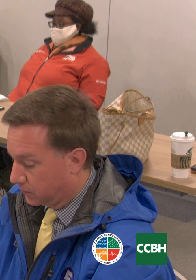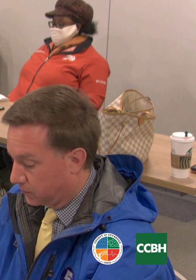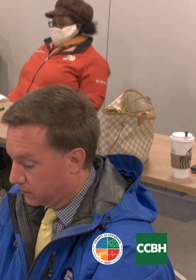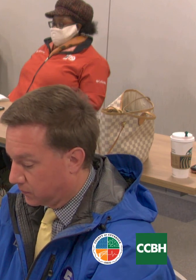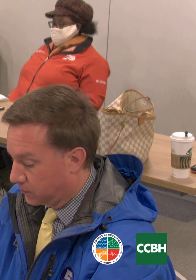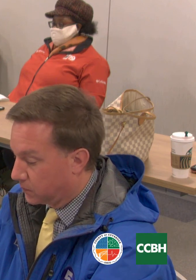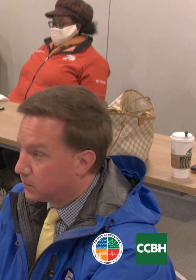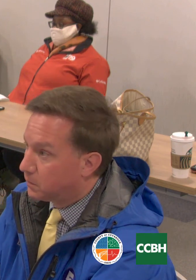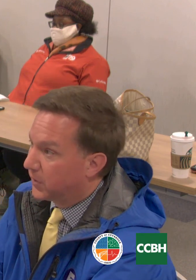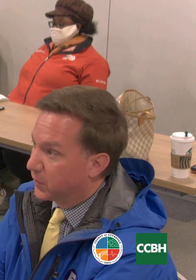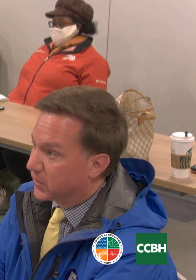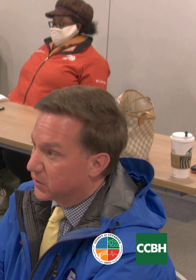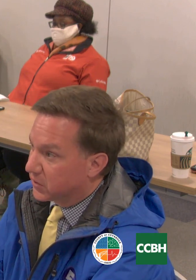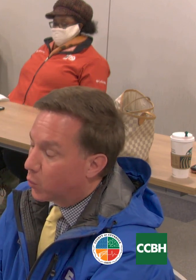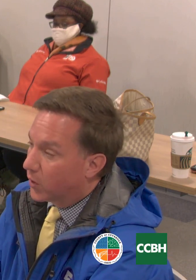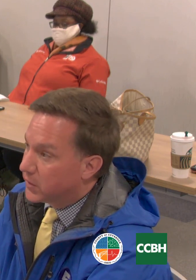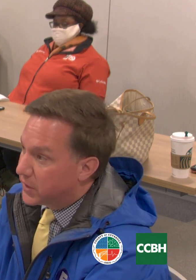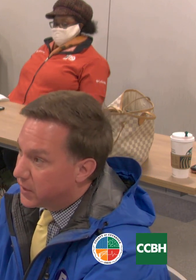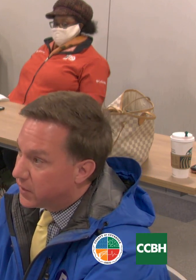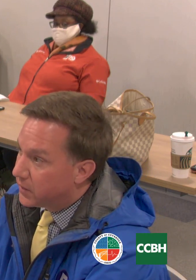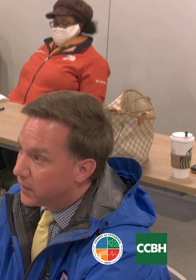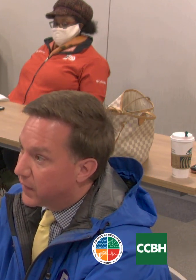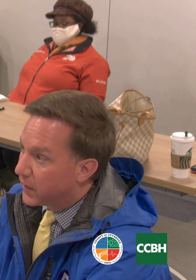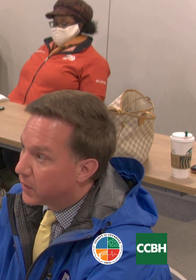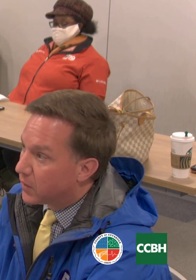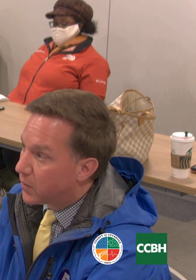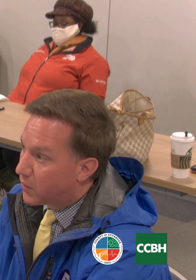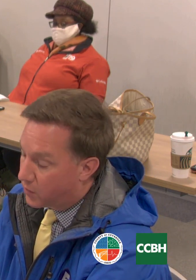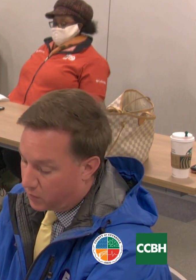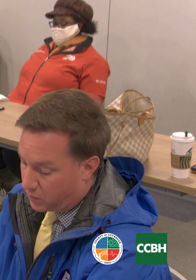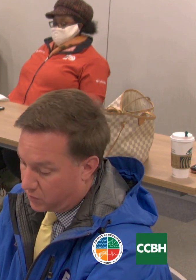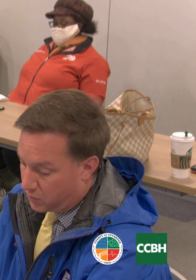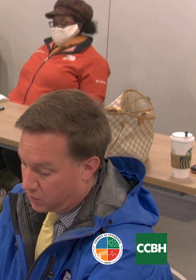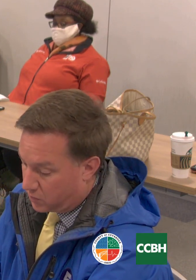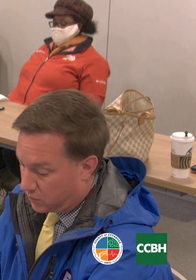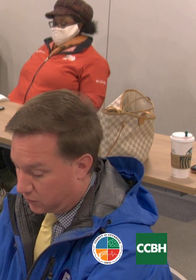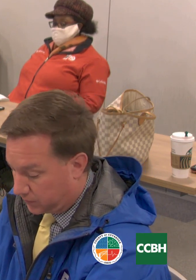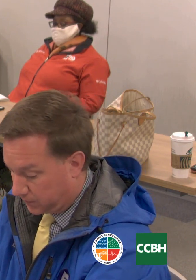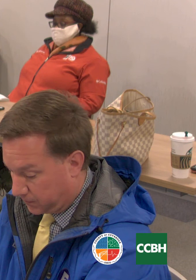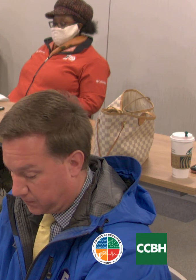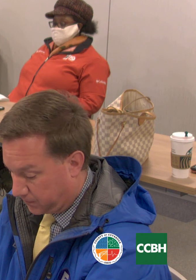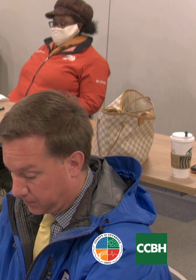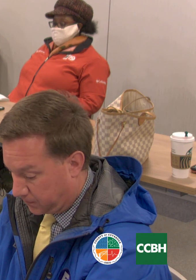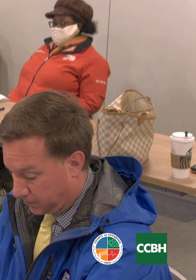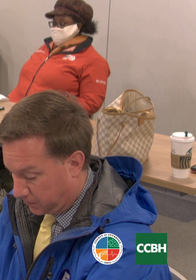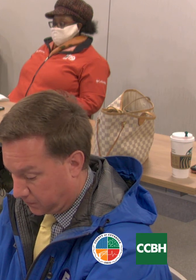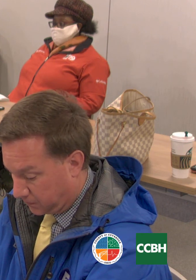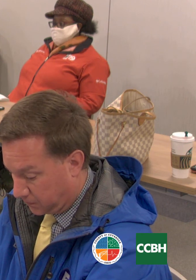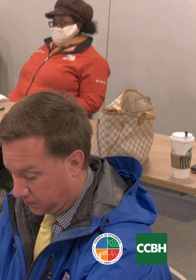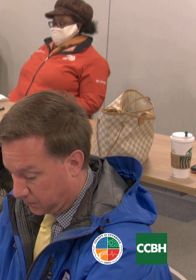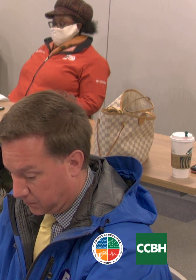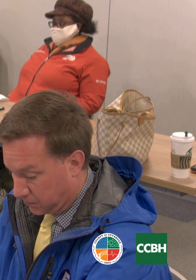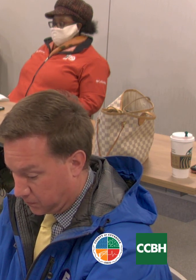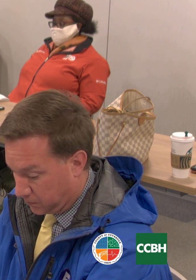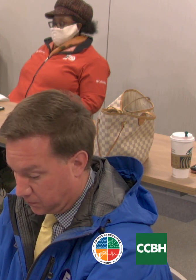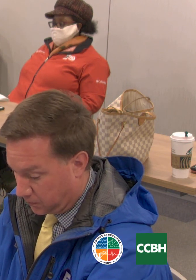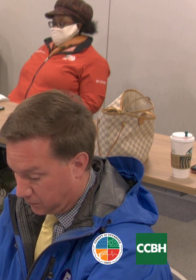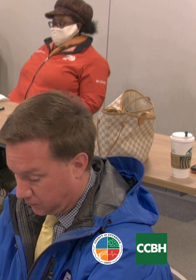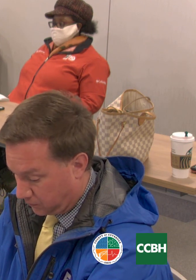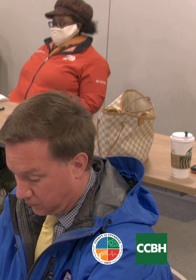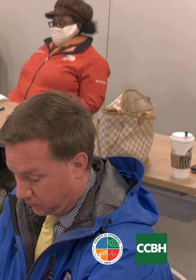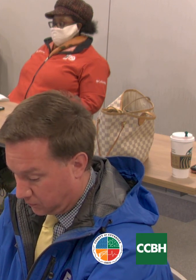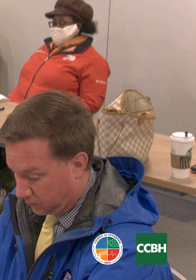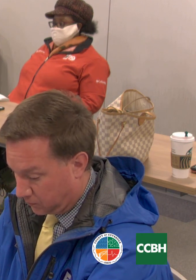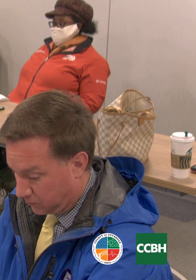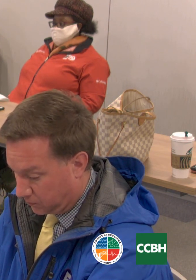we'll have to update you on that. But there is at least one team in there? I believe there, again, I don't have the exact numbers, but I would